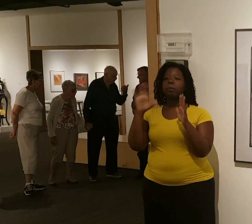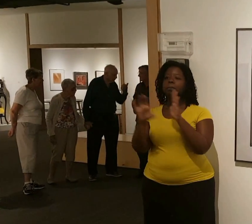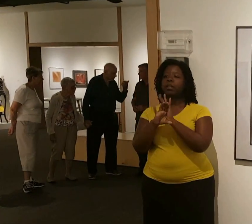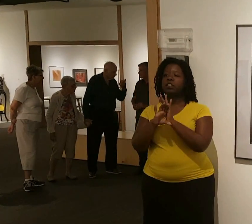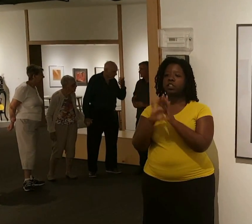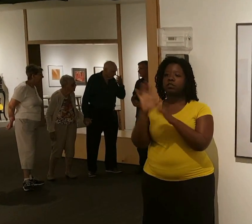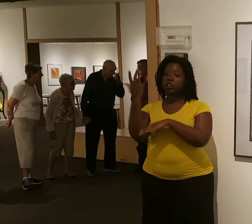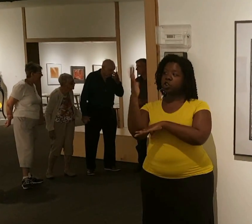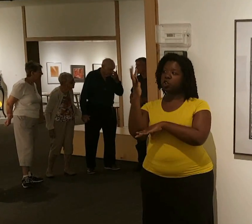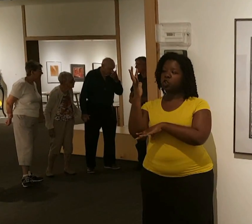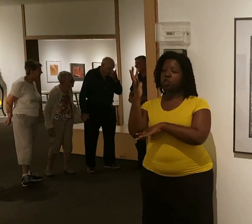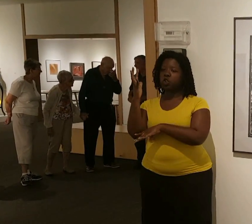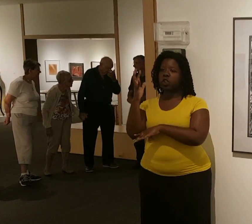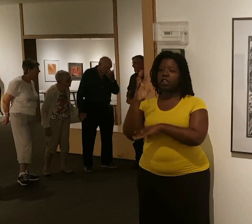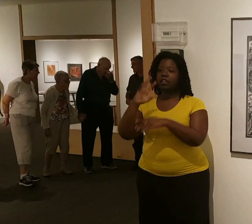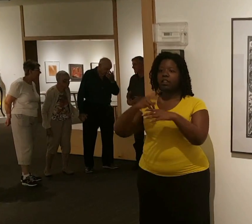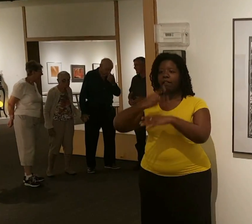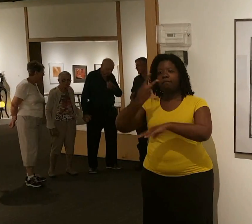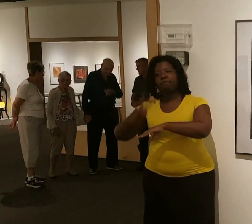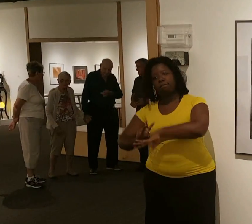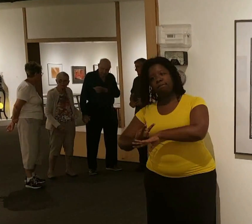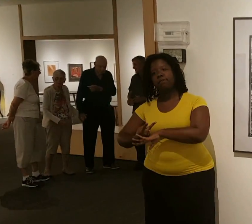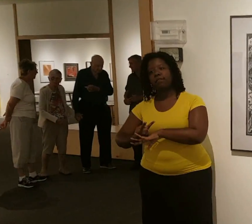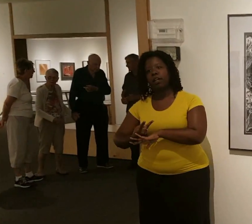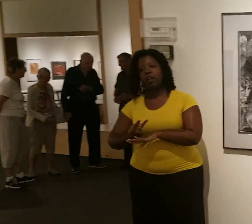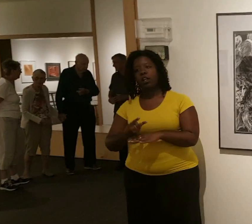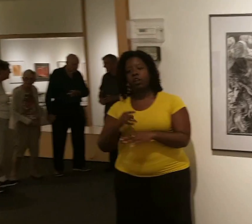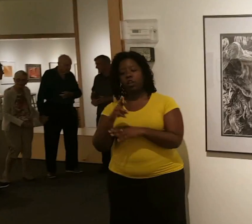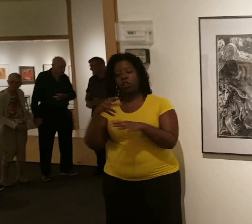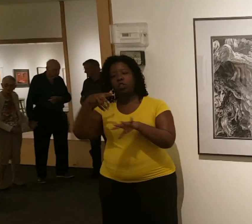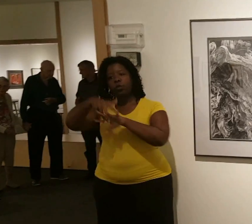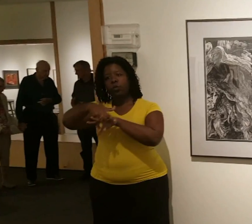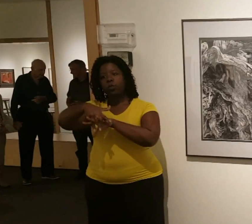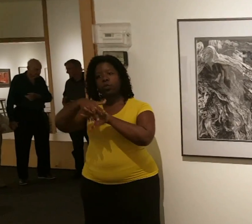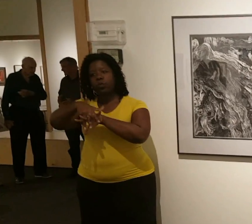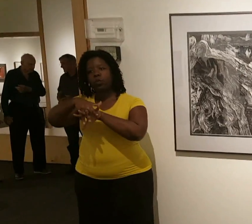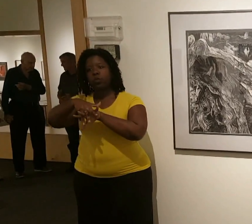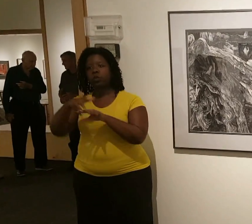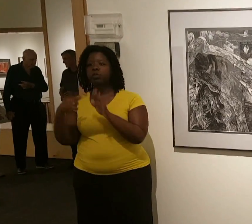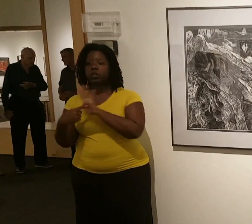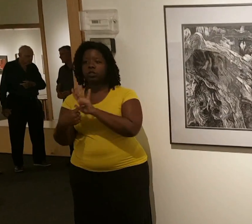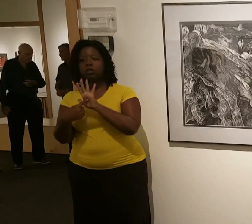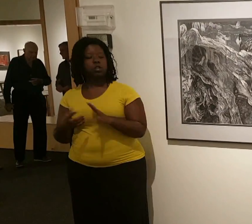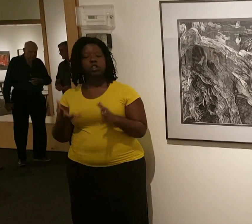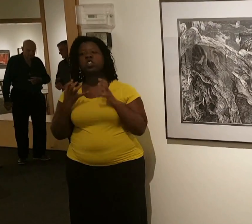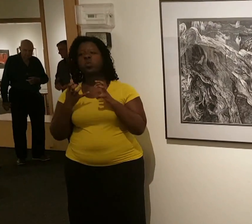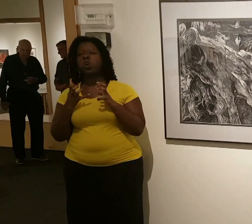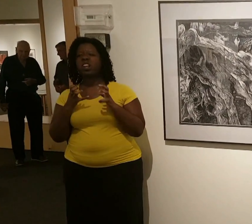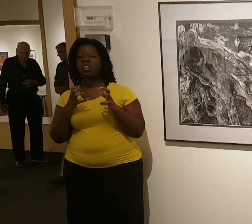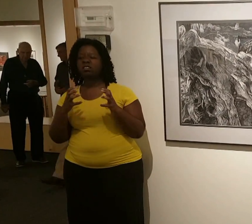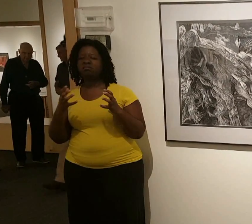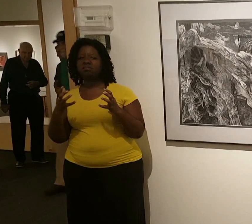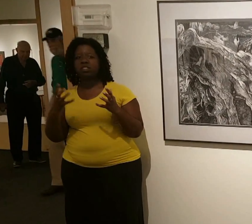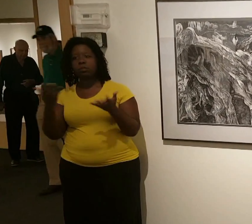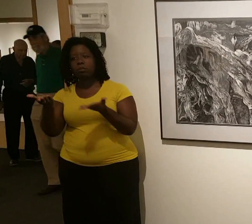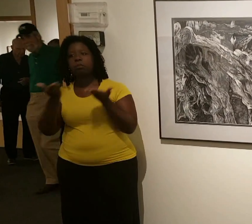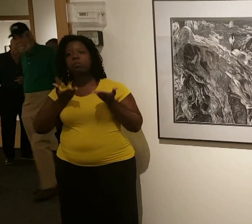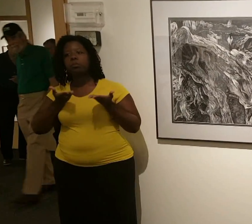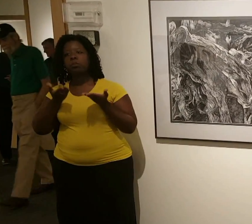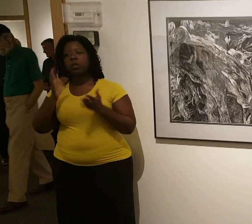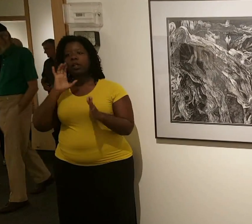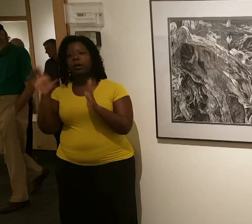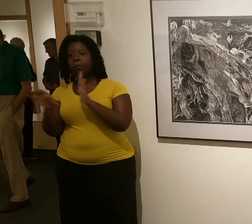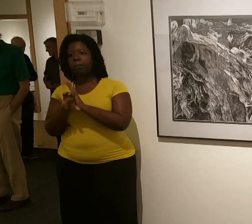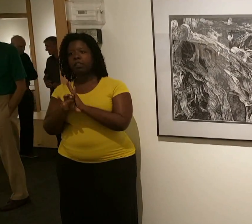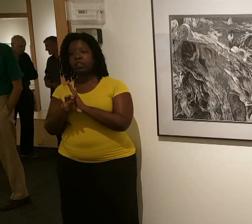uprooted tree, and I just like the shapes and stuff. And I meant to bring a picture of my original photograph, but I